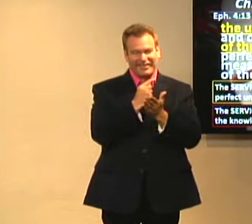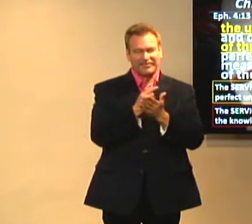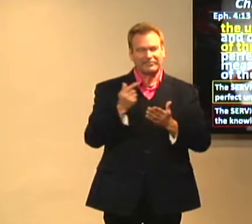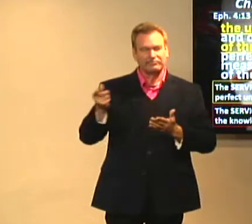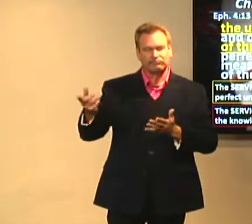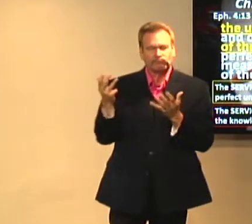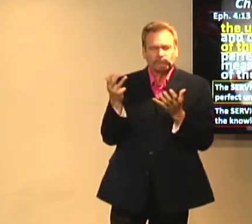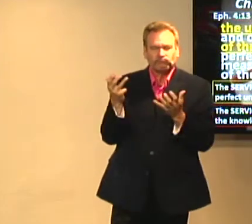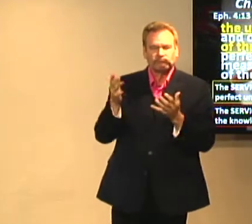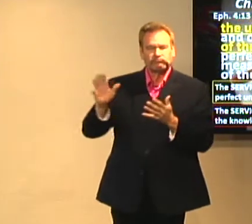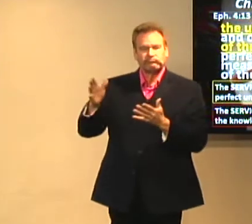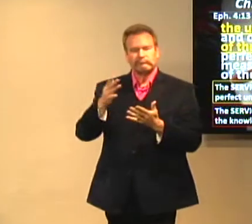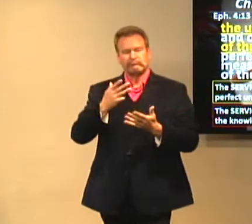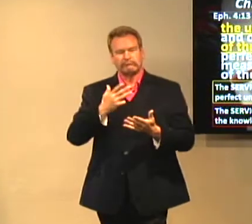we wrote,